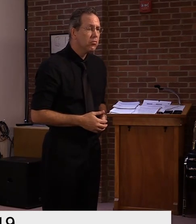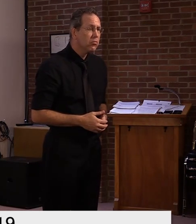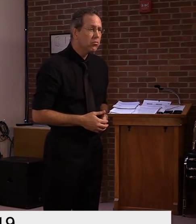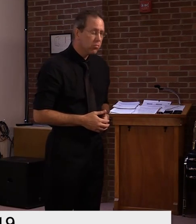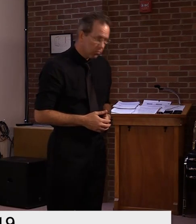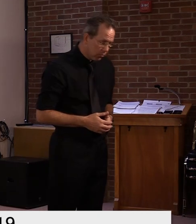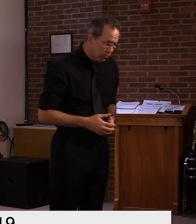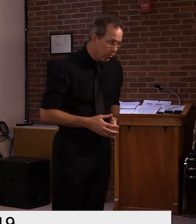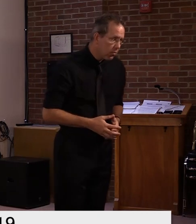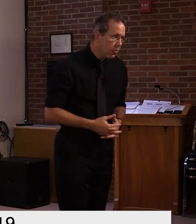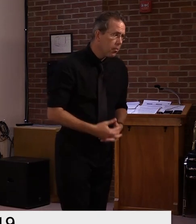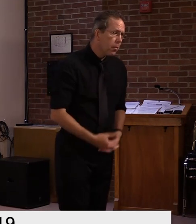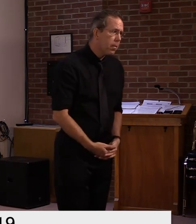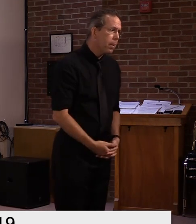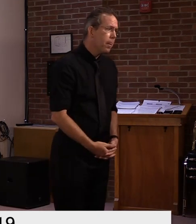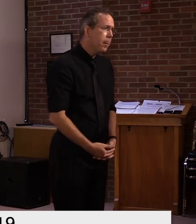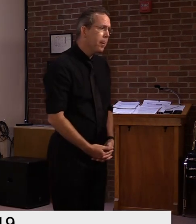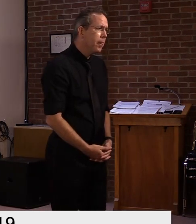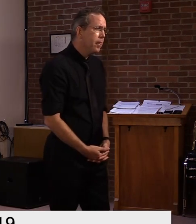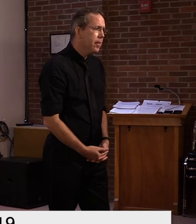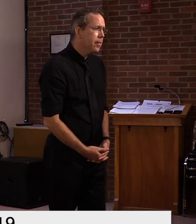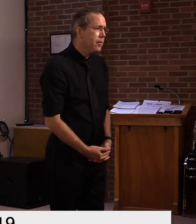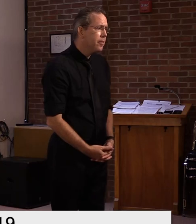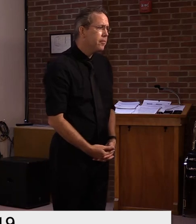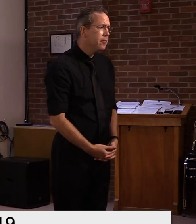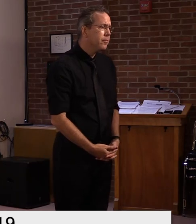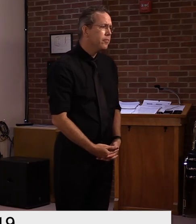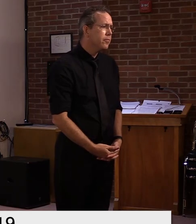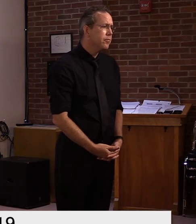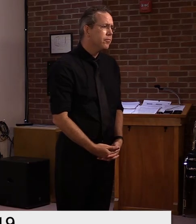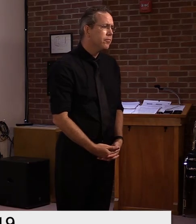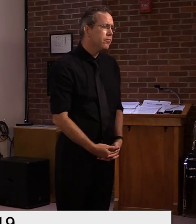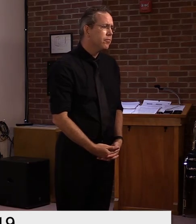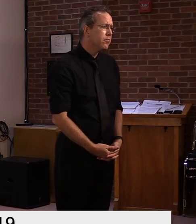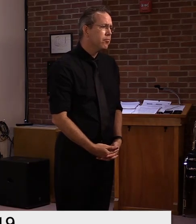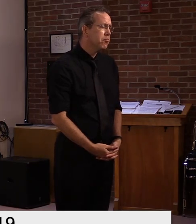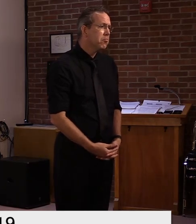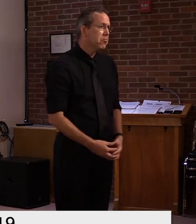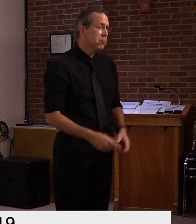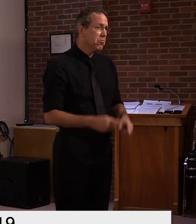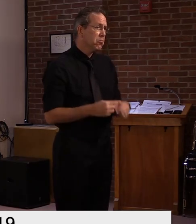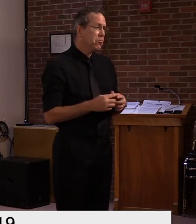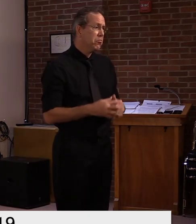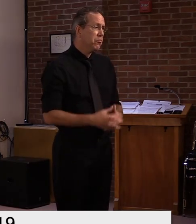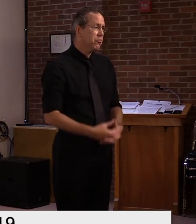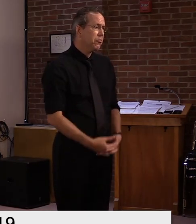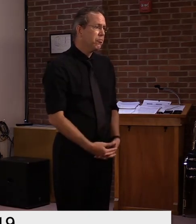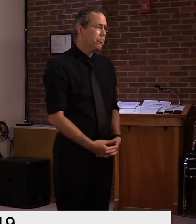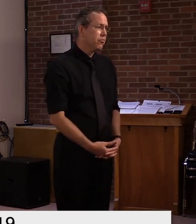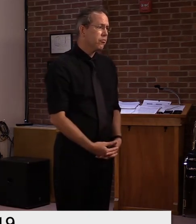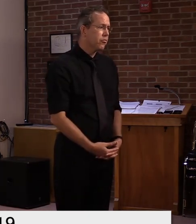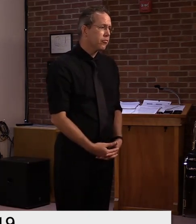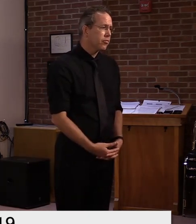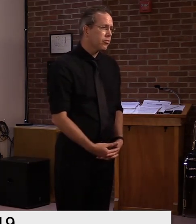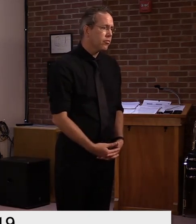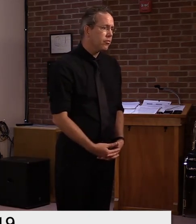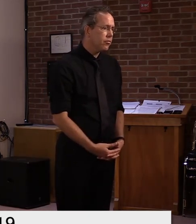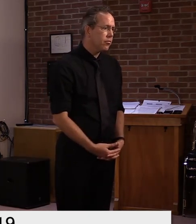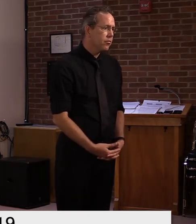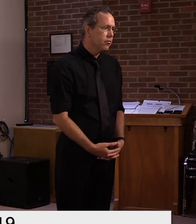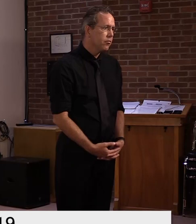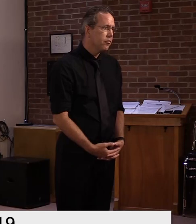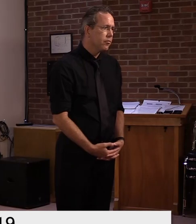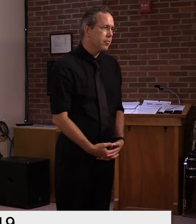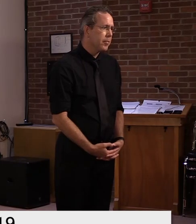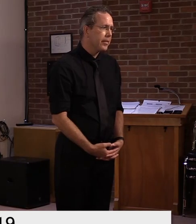of having major outbreaks in a facility. Dr. Levine, you want to? You said it all. Okay. Dr. Levine says